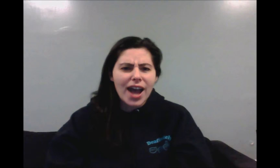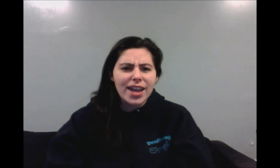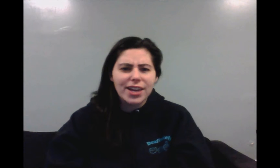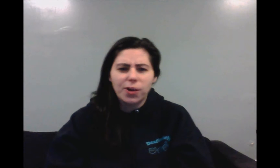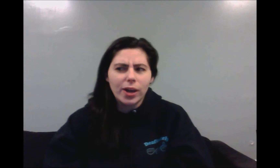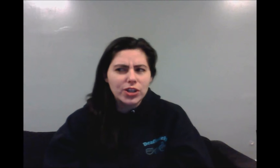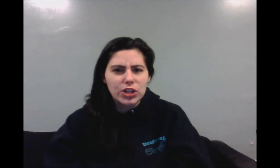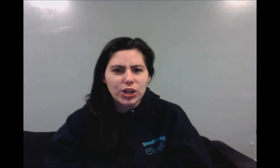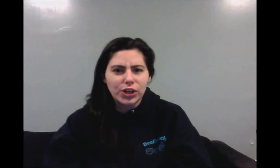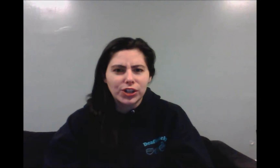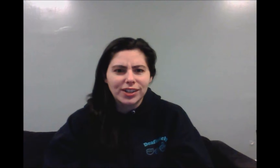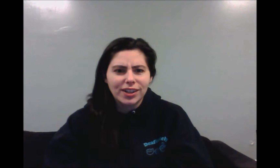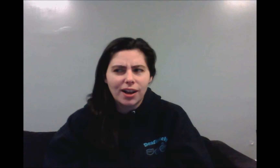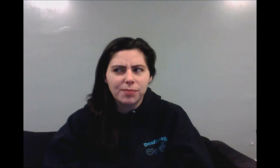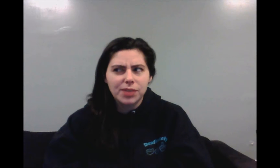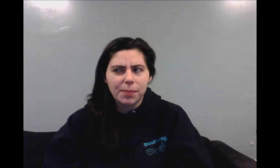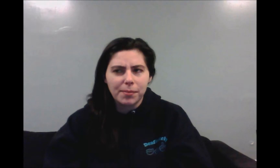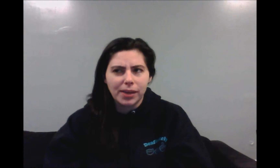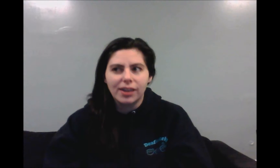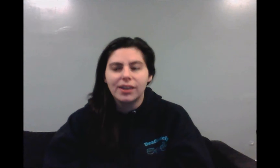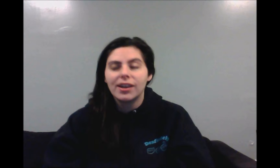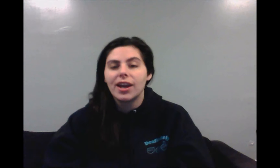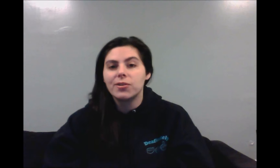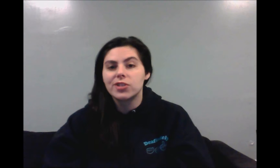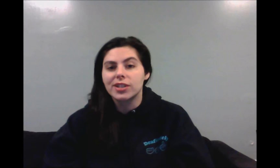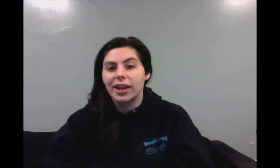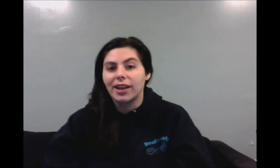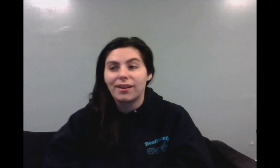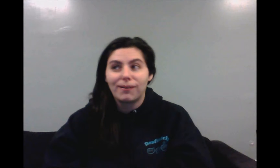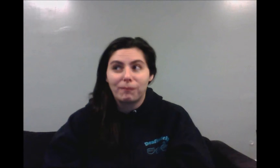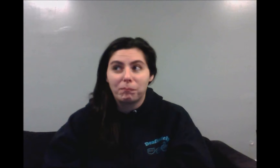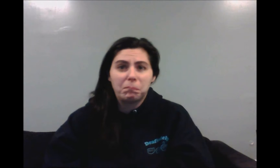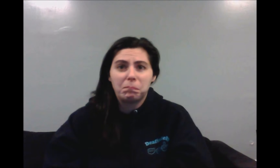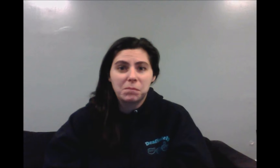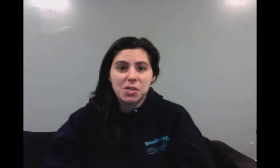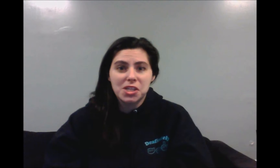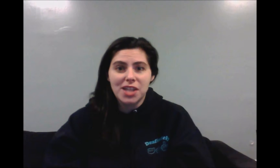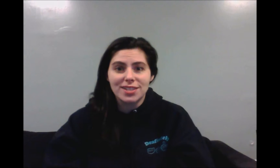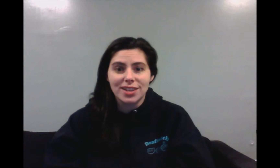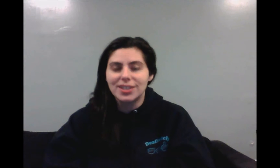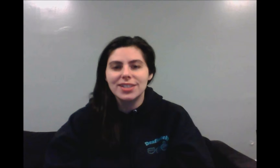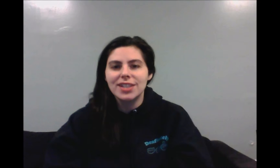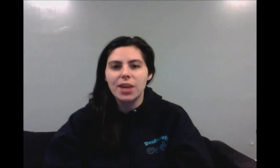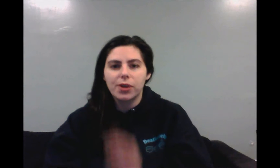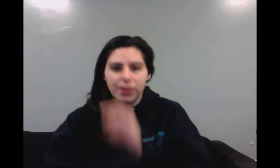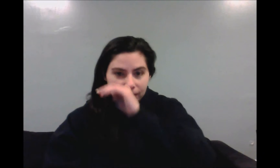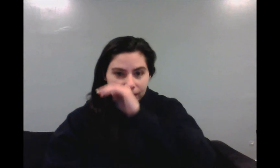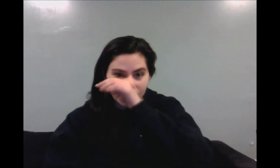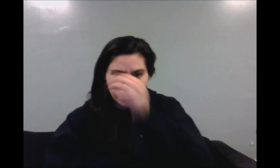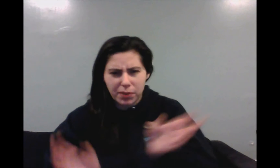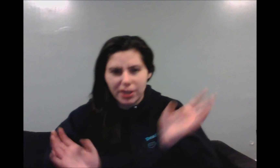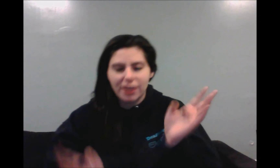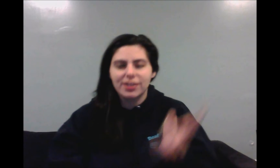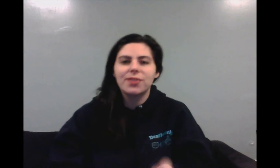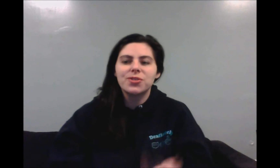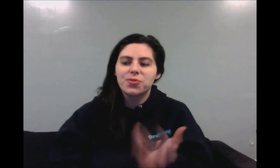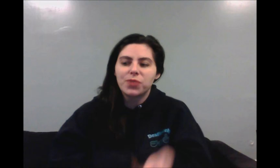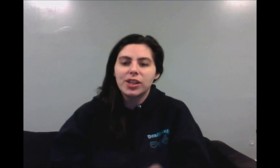in a white shirt comes up at me and was just like, just dancing. Didn't say a word or anything. He was just boogieing on that, and he was really